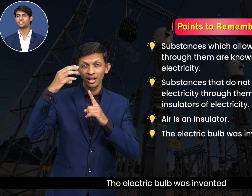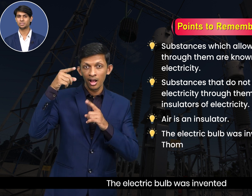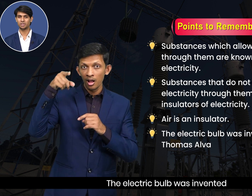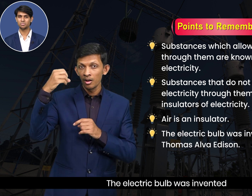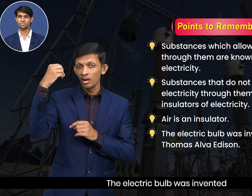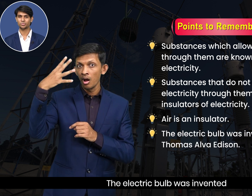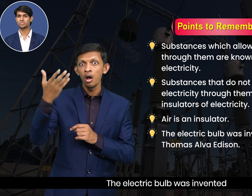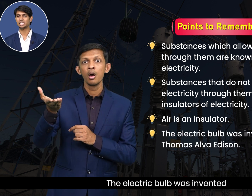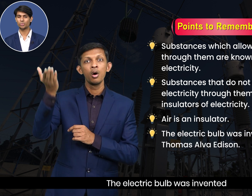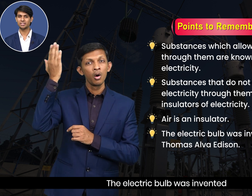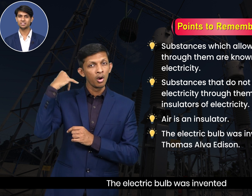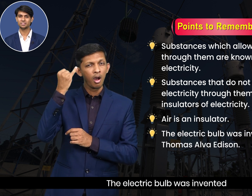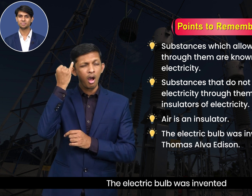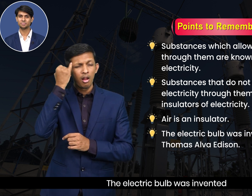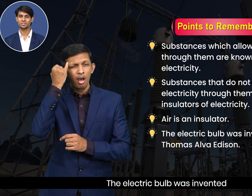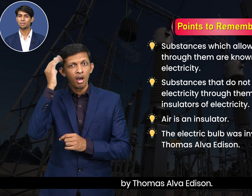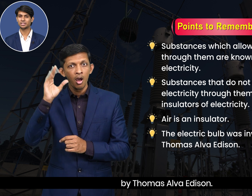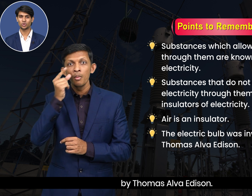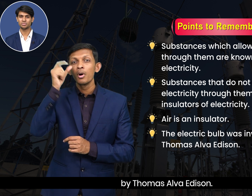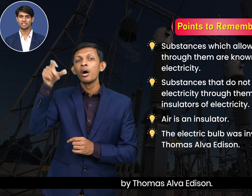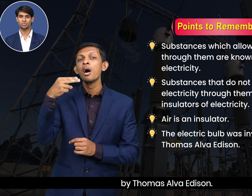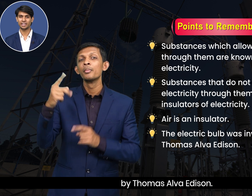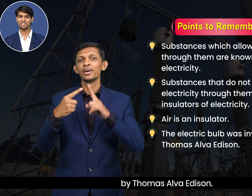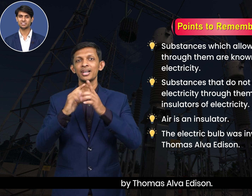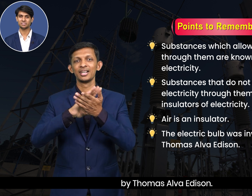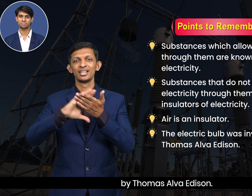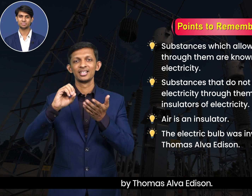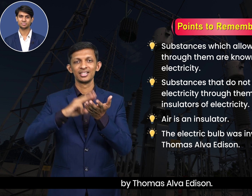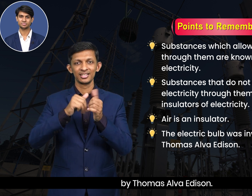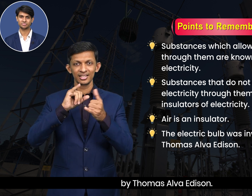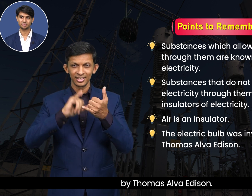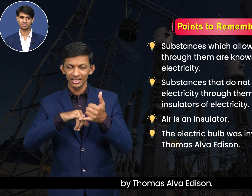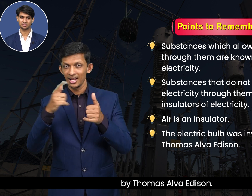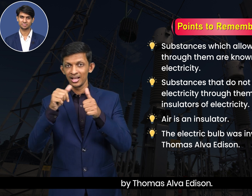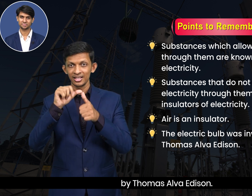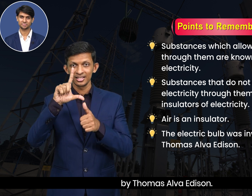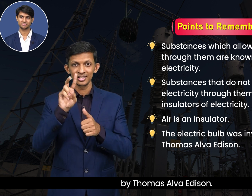The electric bulb was invented by Thomas Alva Edison.